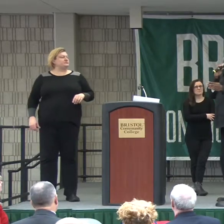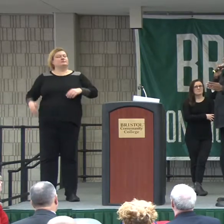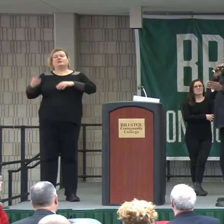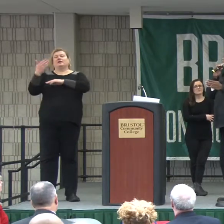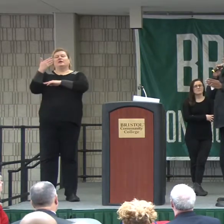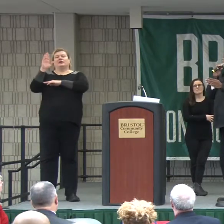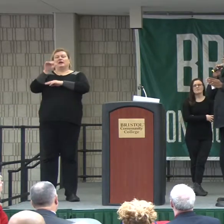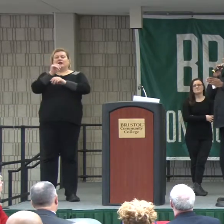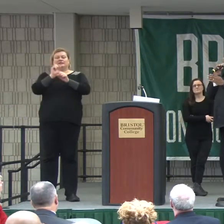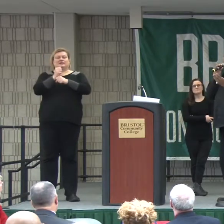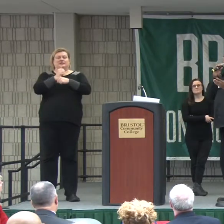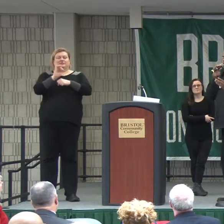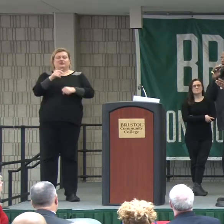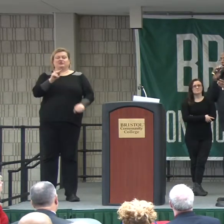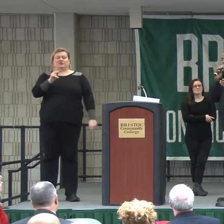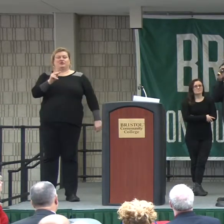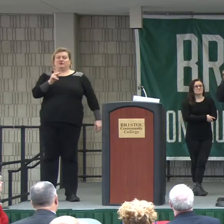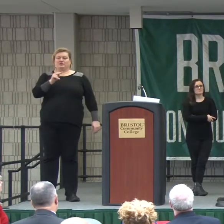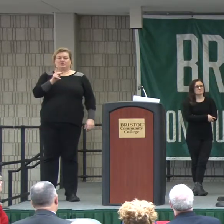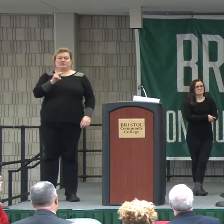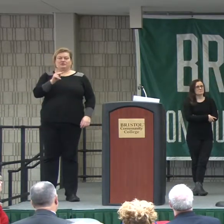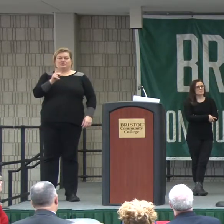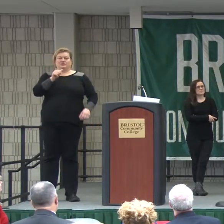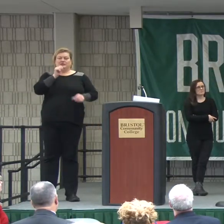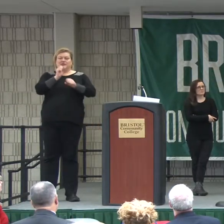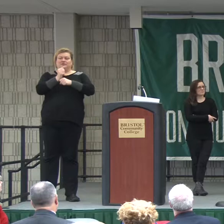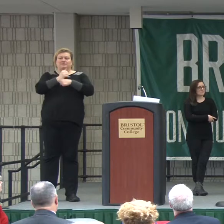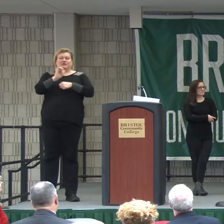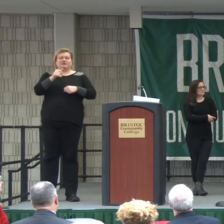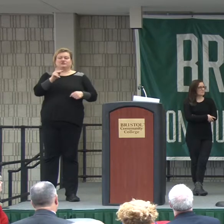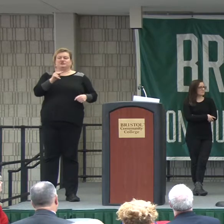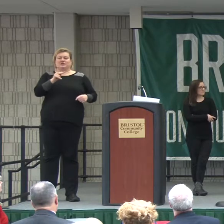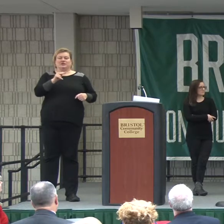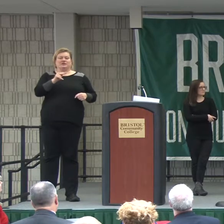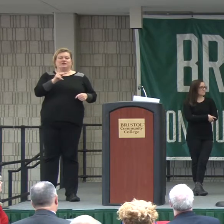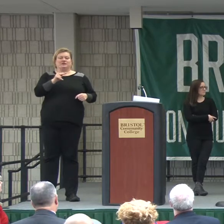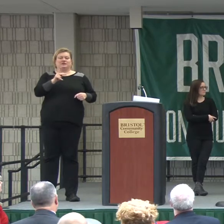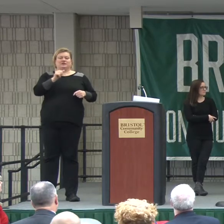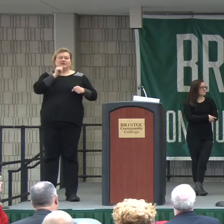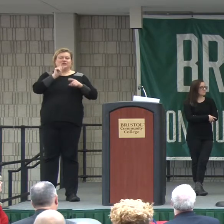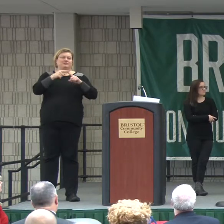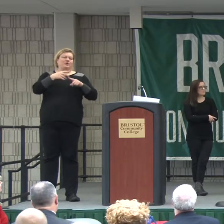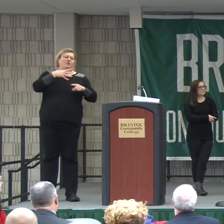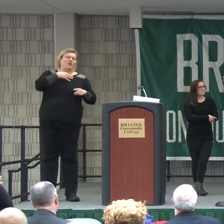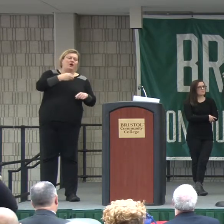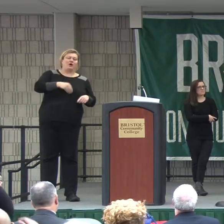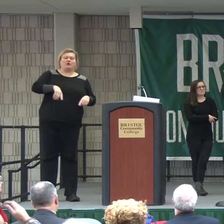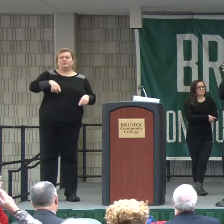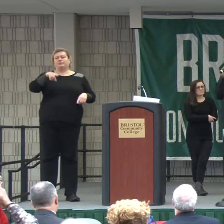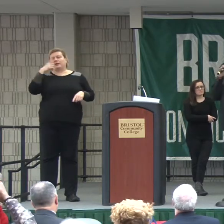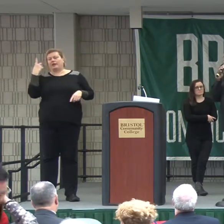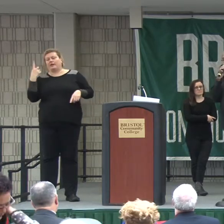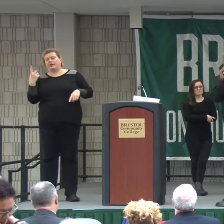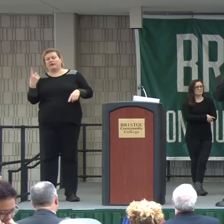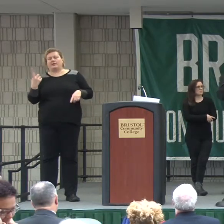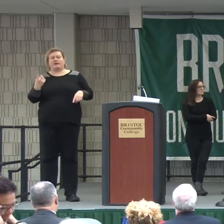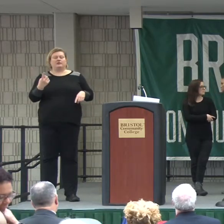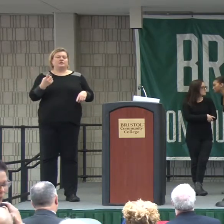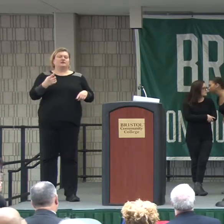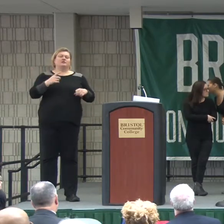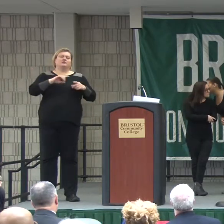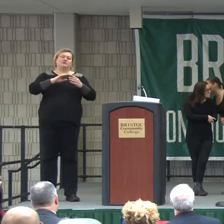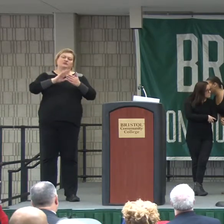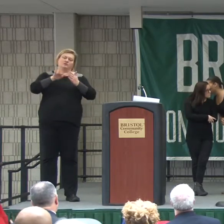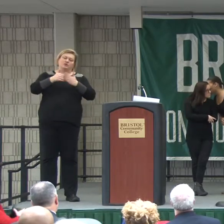make junk, right? He didn't make junk. And it's not about the white race or the black race or the yellow race. It's